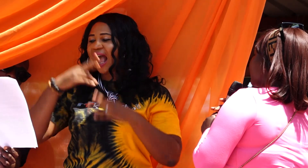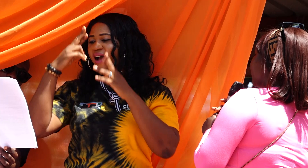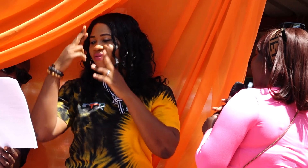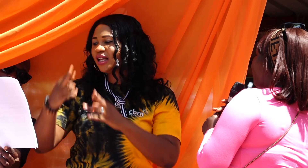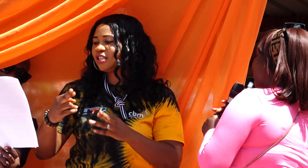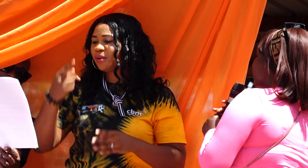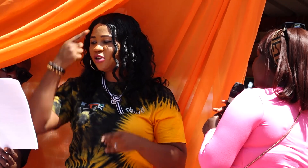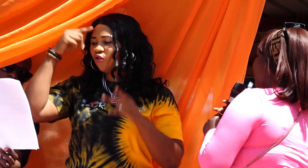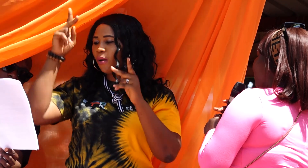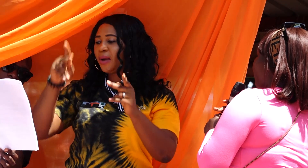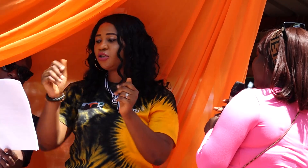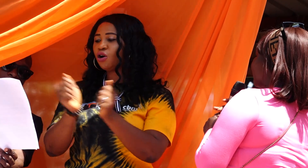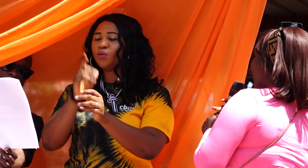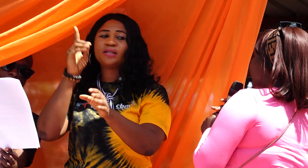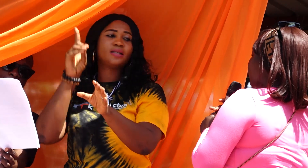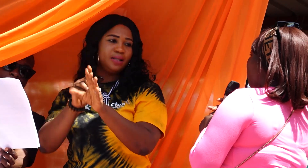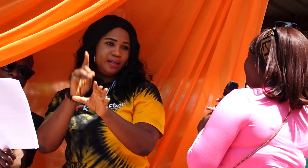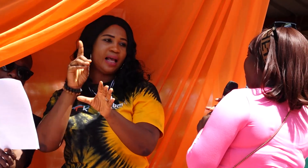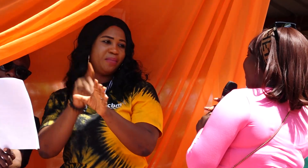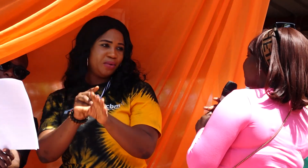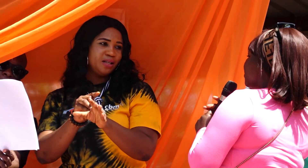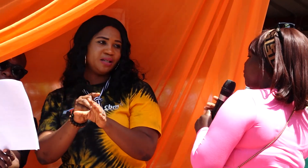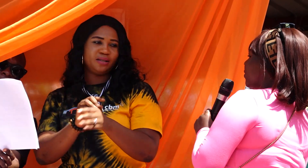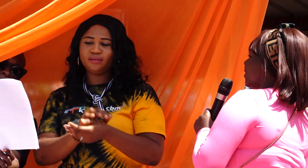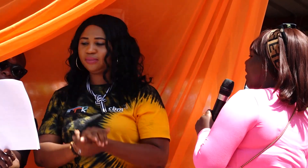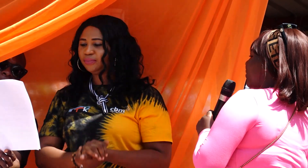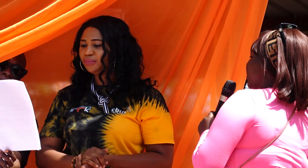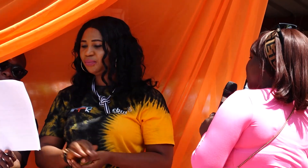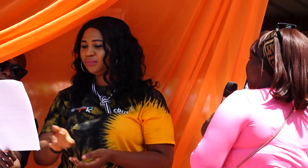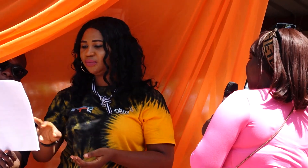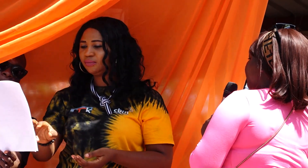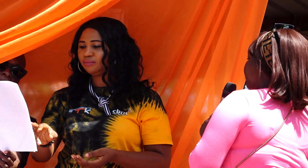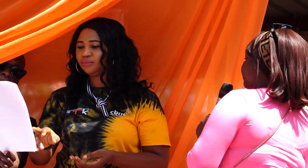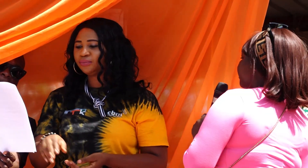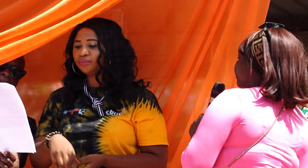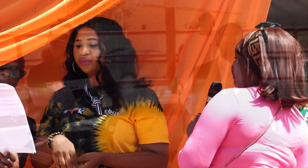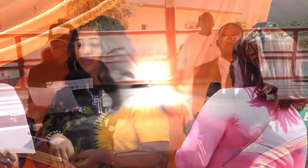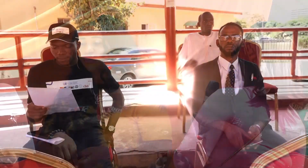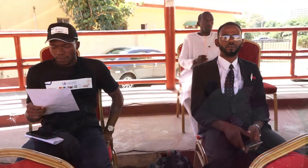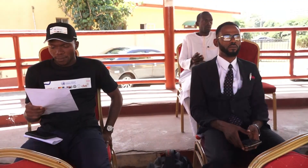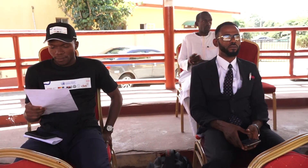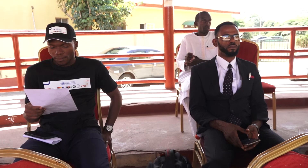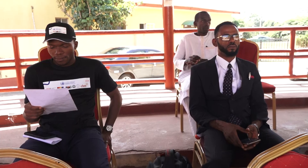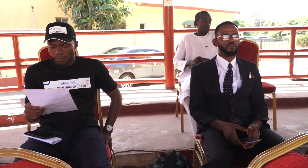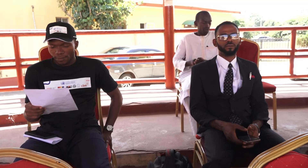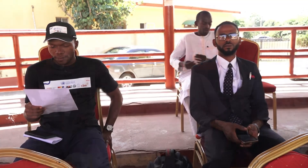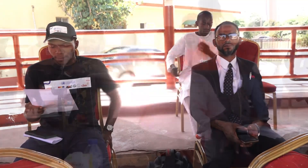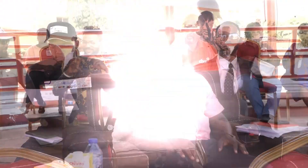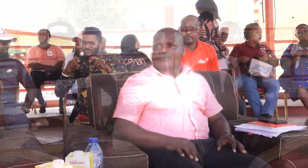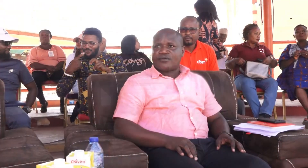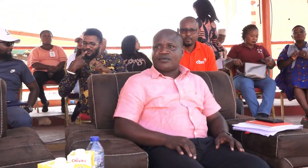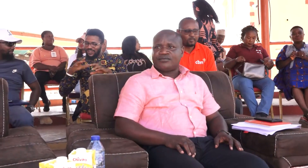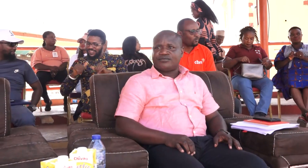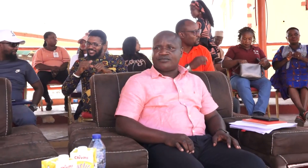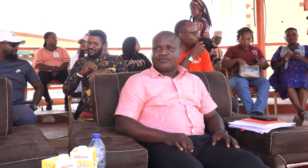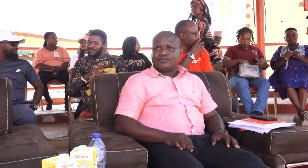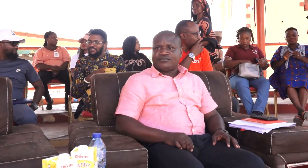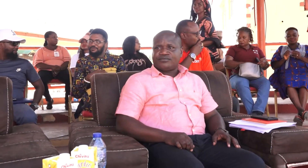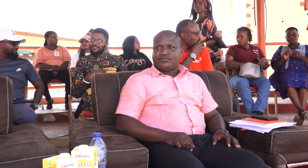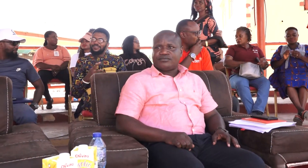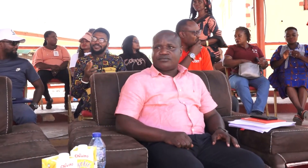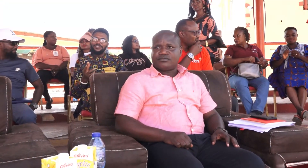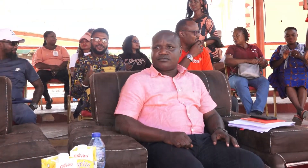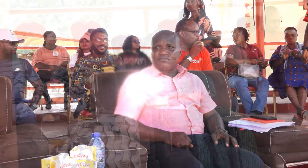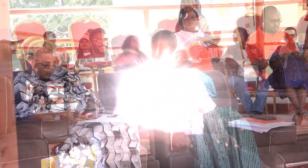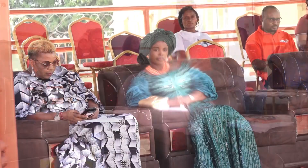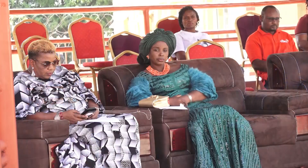acceptance, celebrating and respect for persons with disabilities. Guests present at the event highlighted